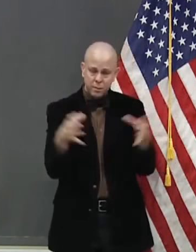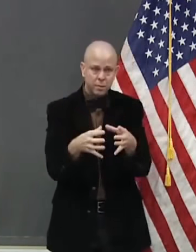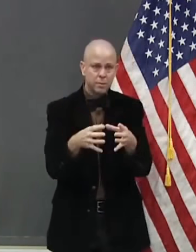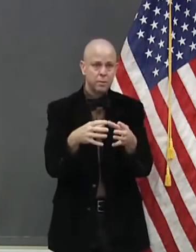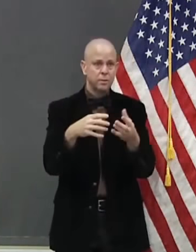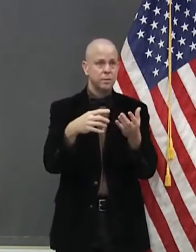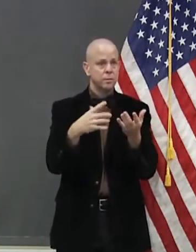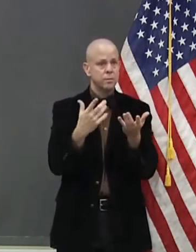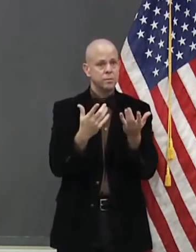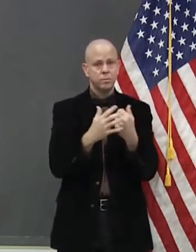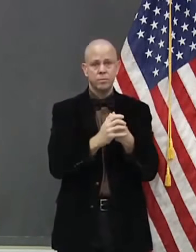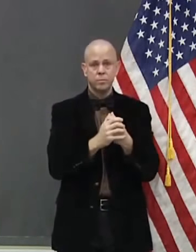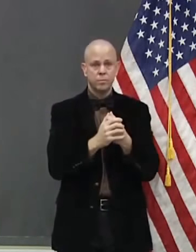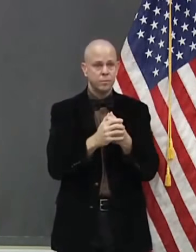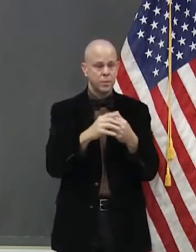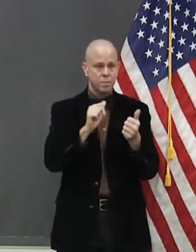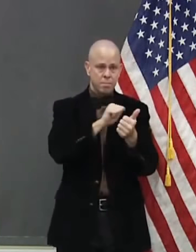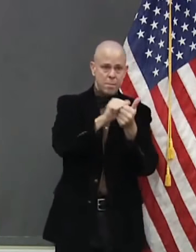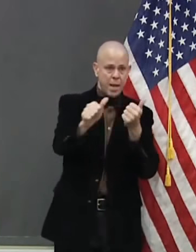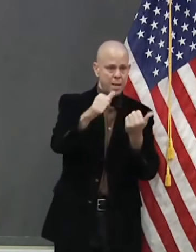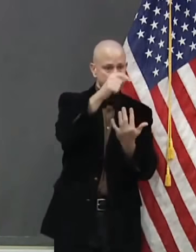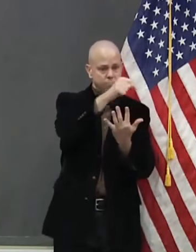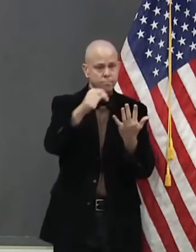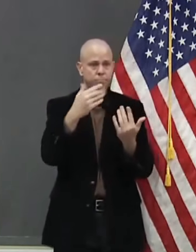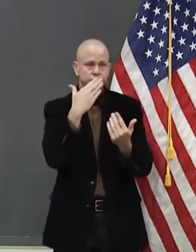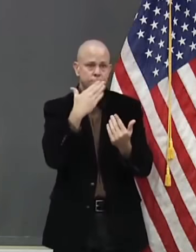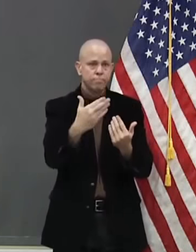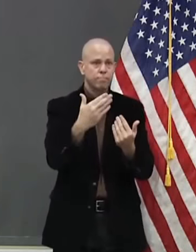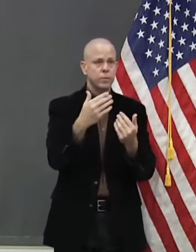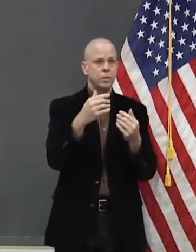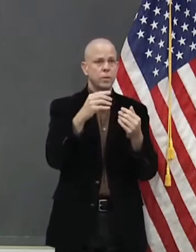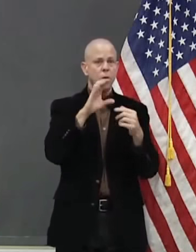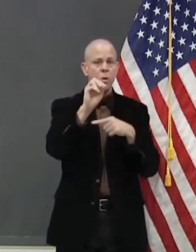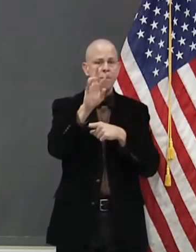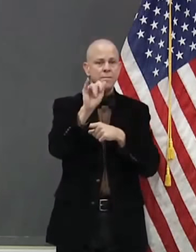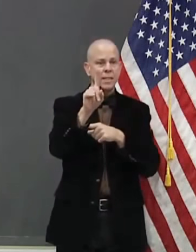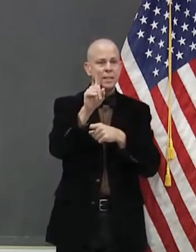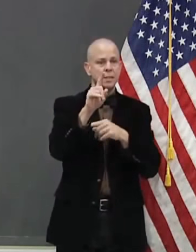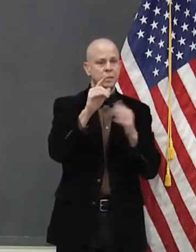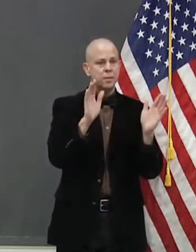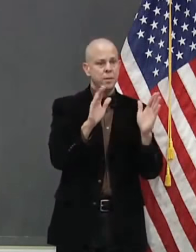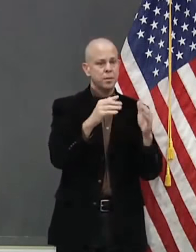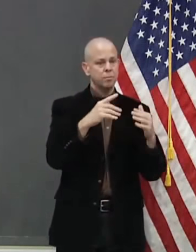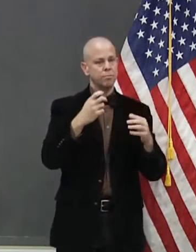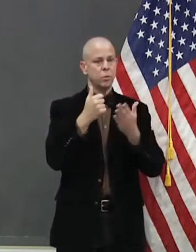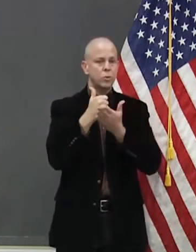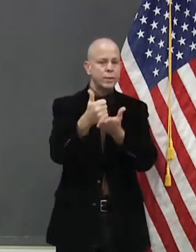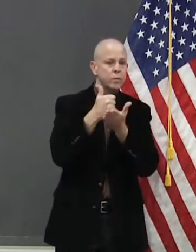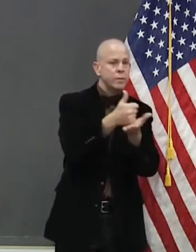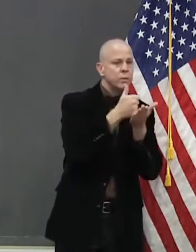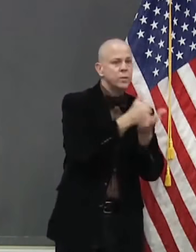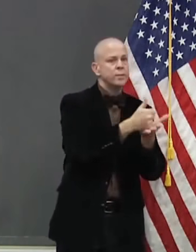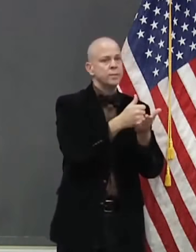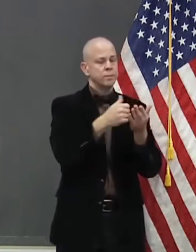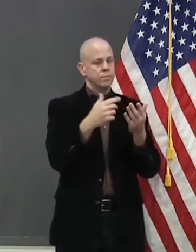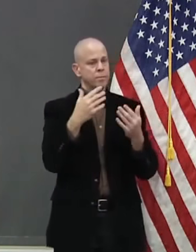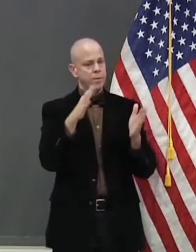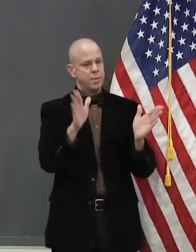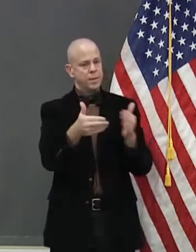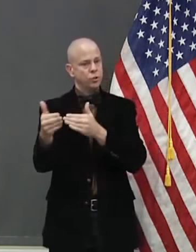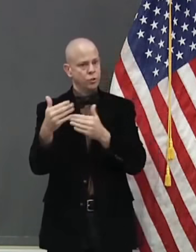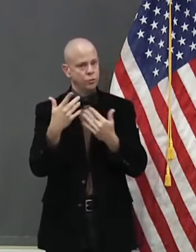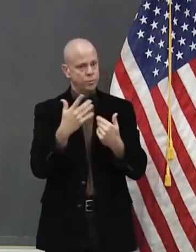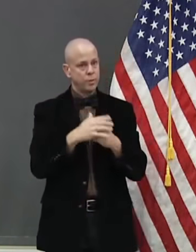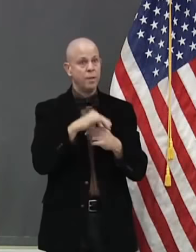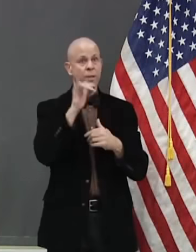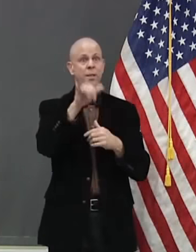significant coronavirus relief package that by any measure stemmed a terrible recession in this